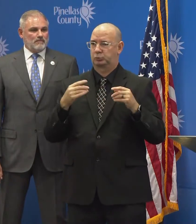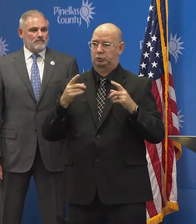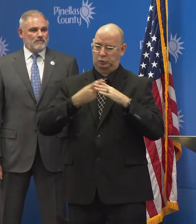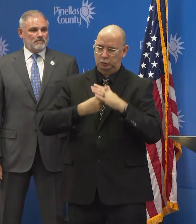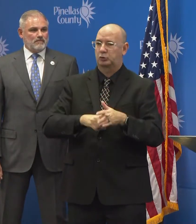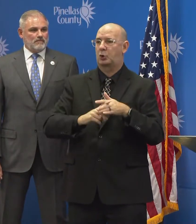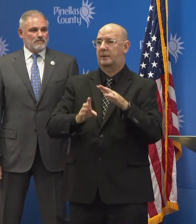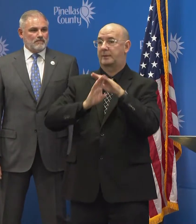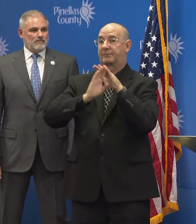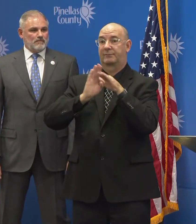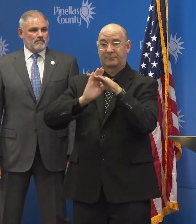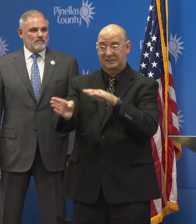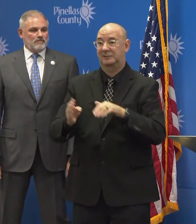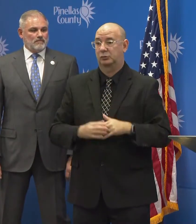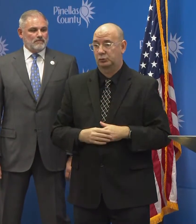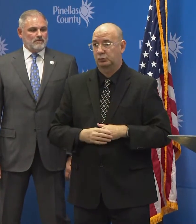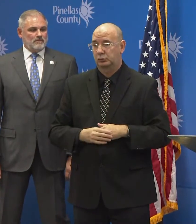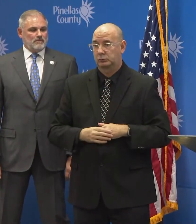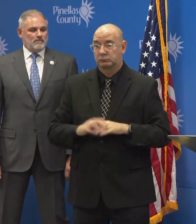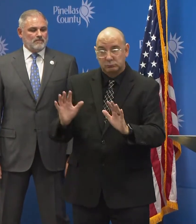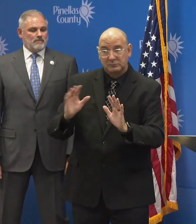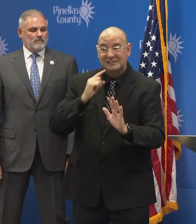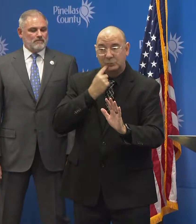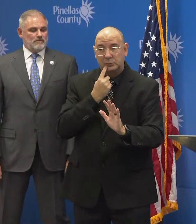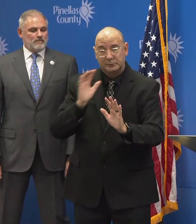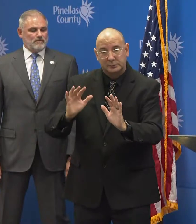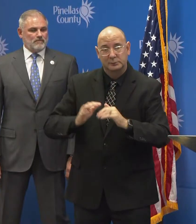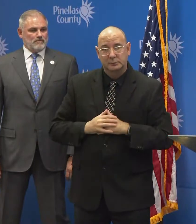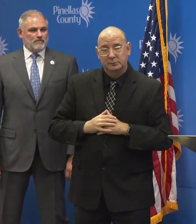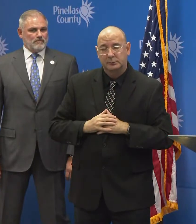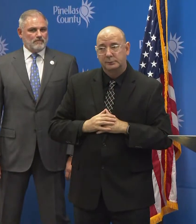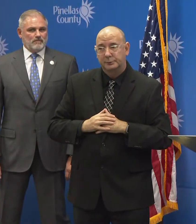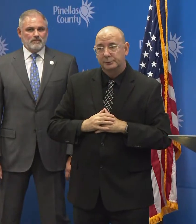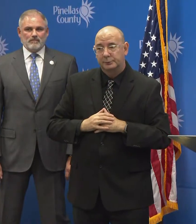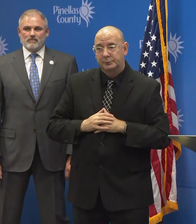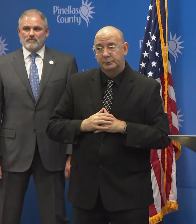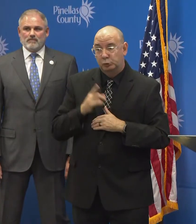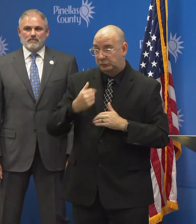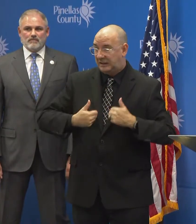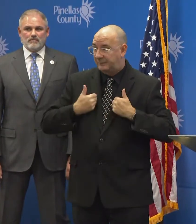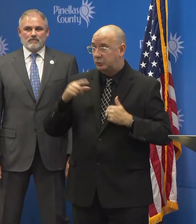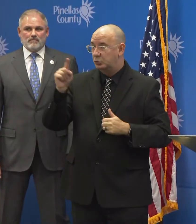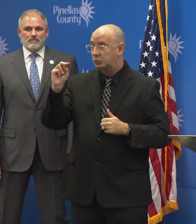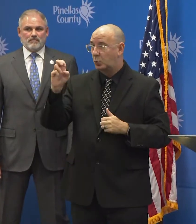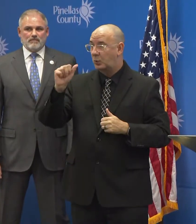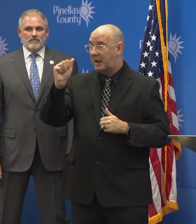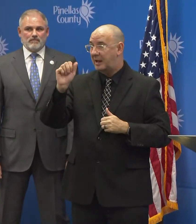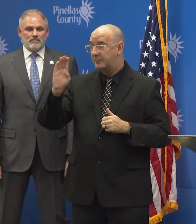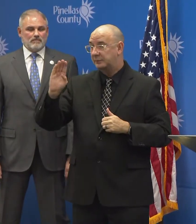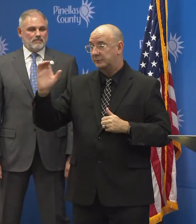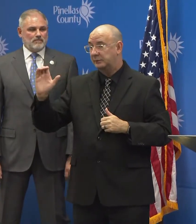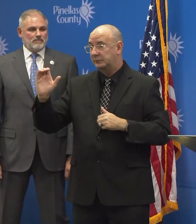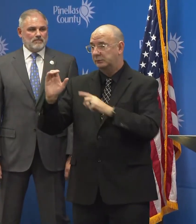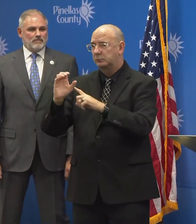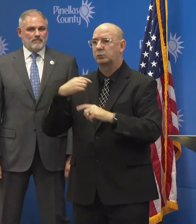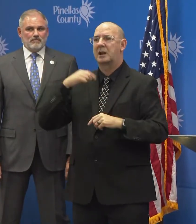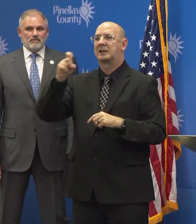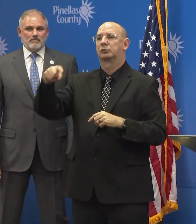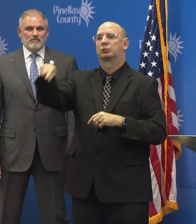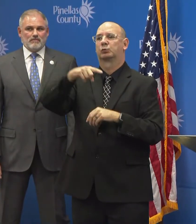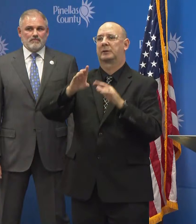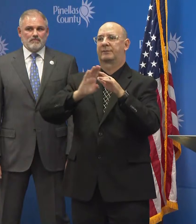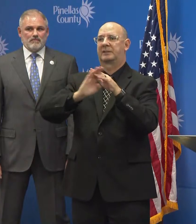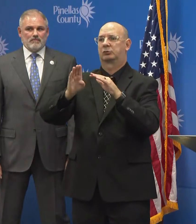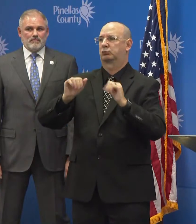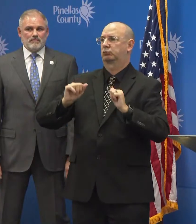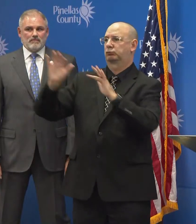needs to take this seriously. If you live in zone A, B, or C, we ask that you evacuate to higher ground.